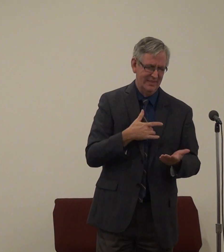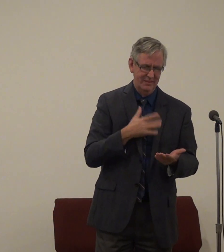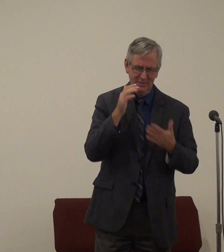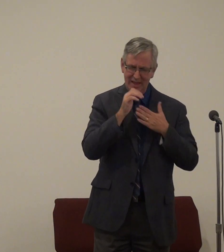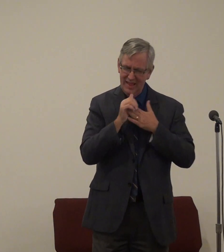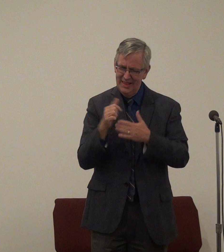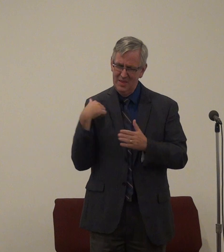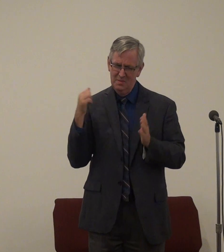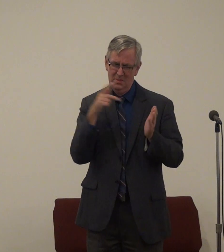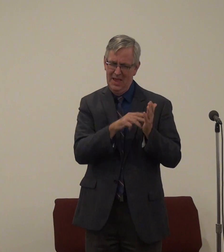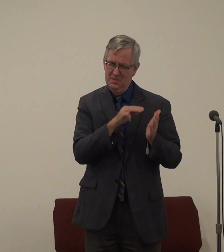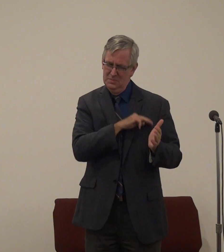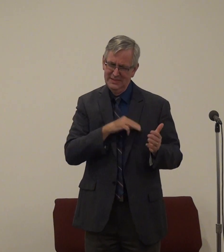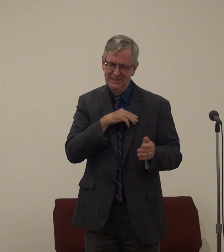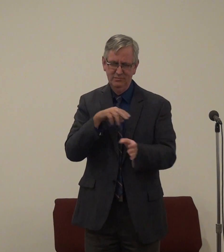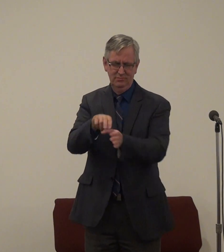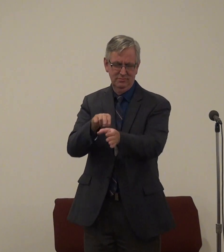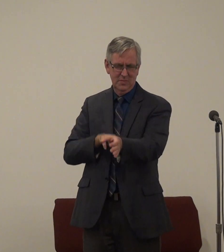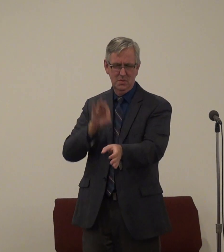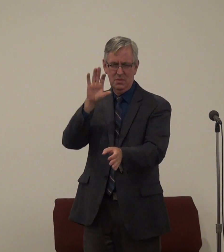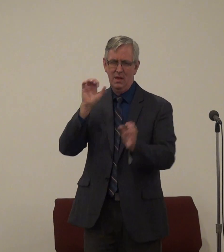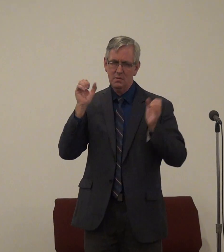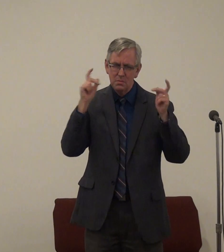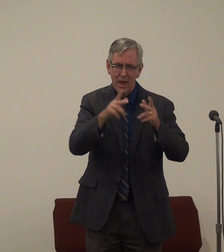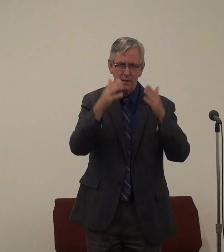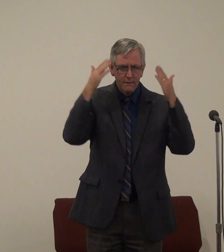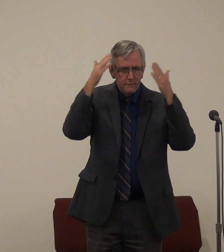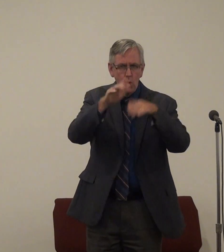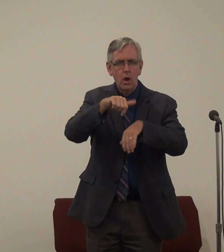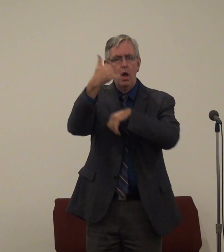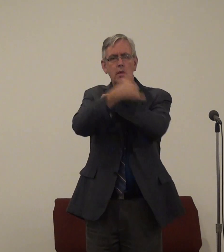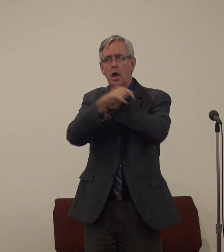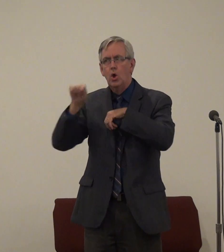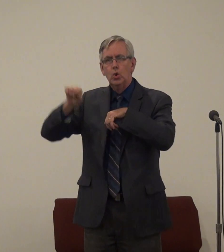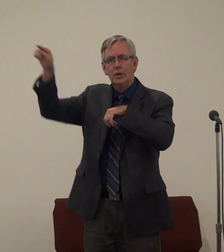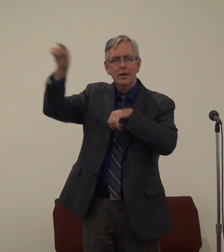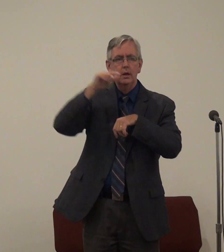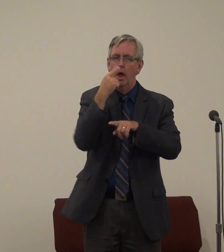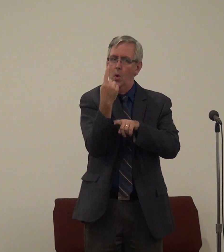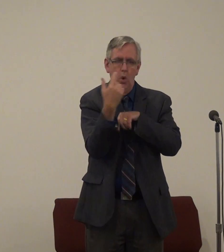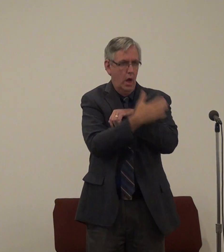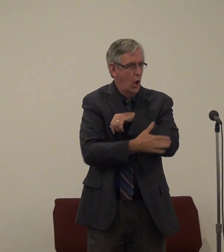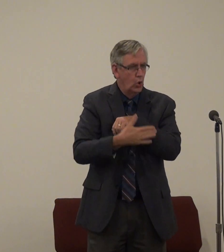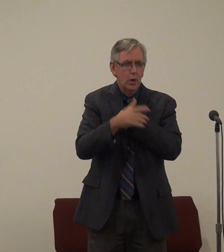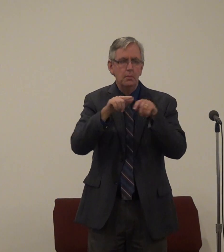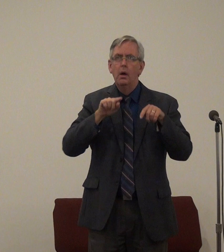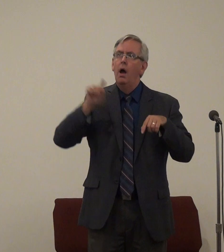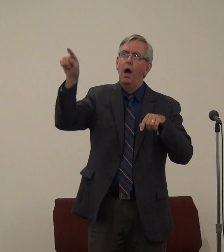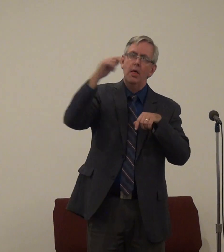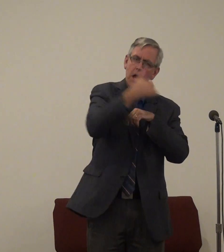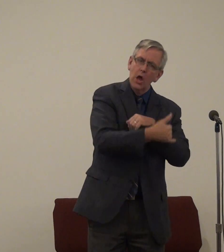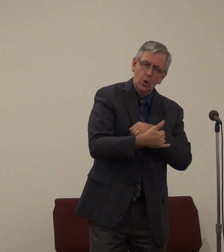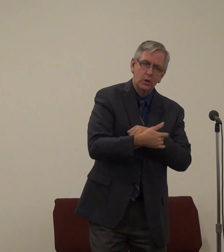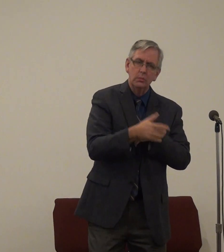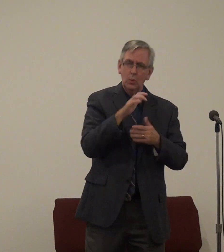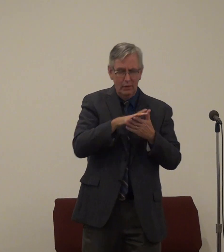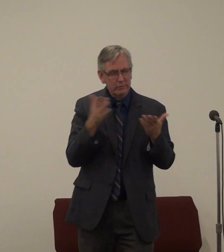I talked to the Lord about it, and I went to my wife and I said, "I think soon the Lord is going to have us resign and we're going to go back into missions